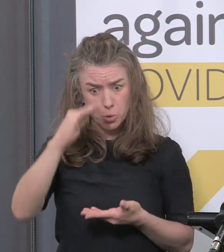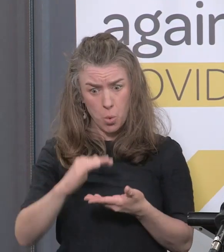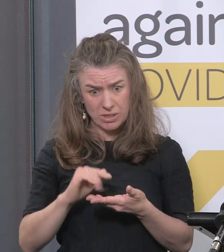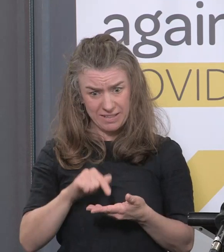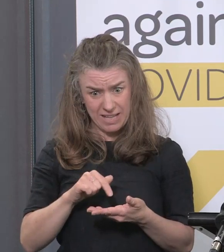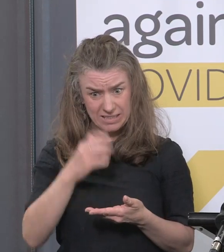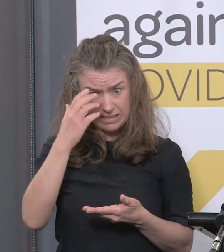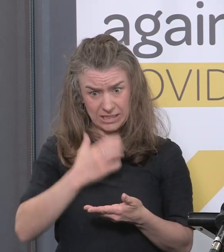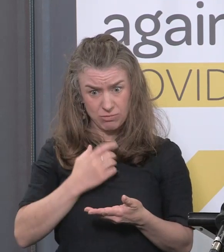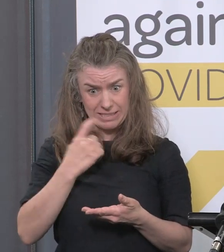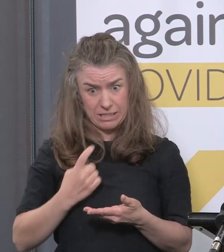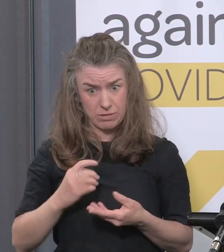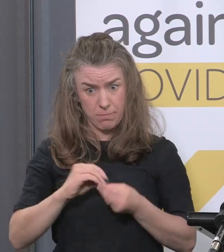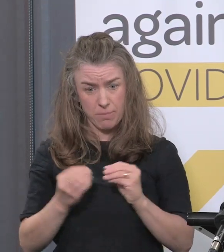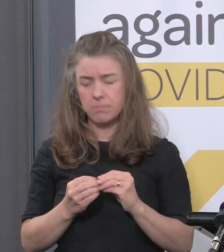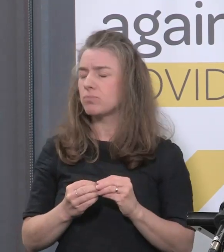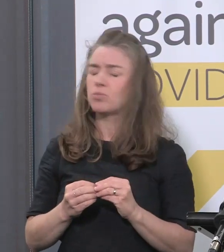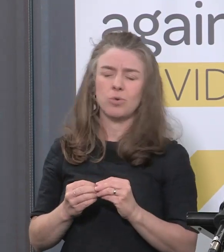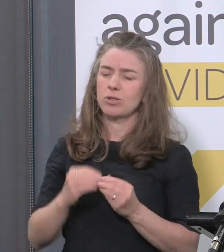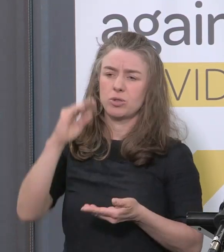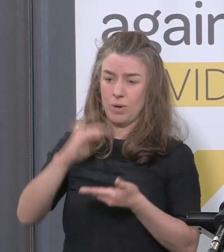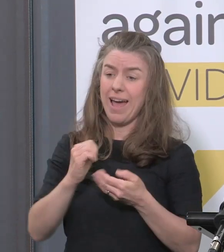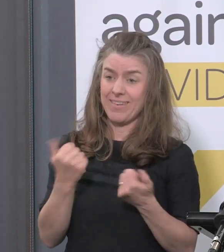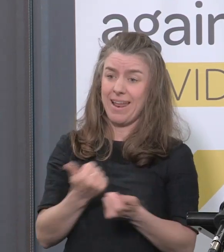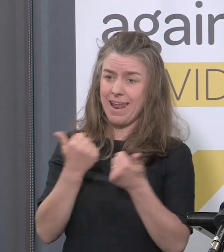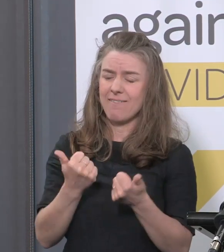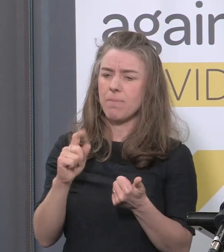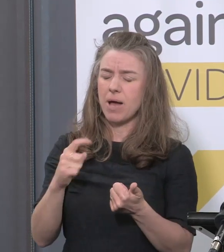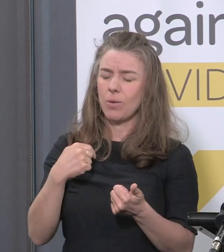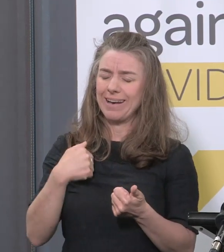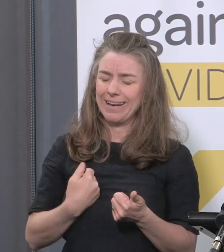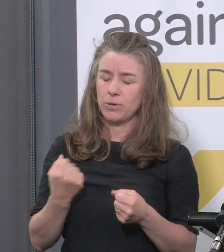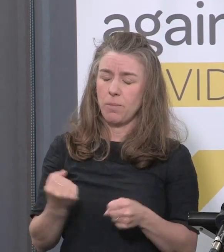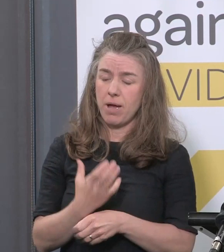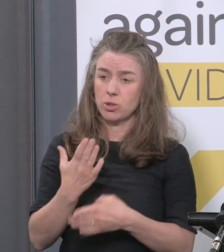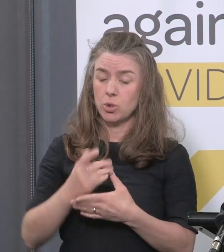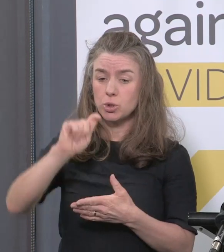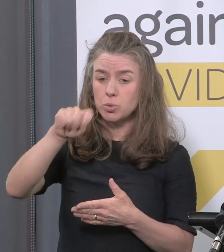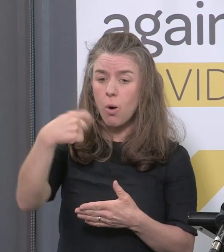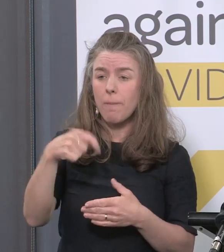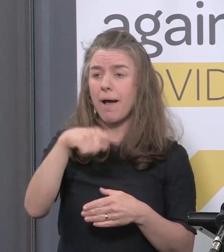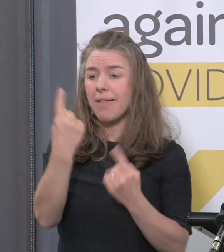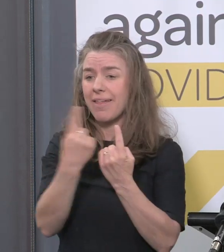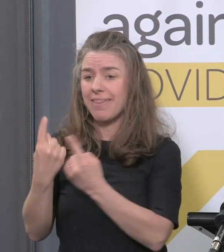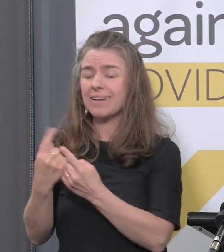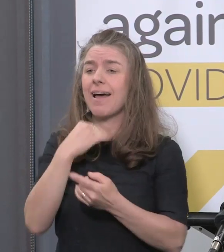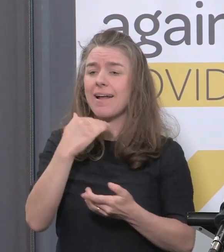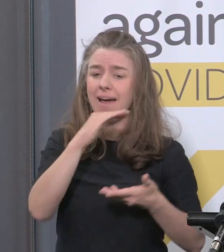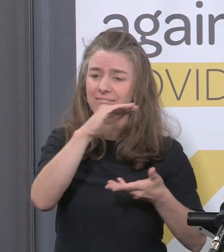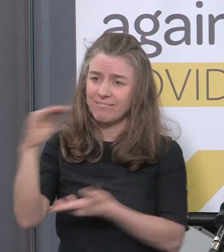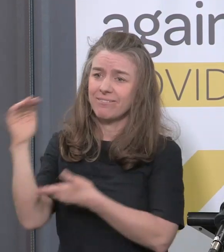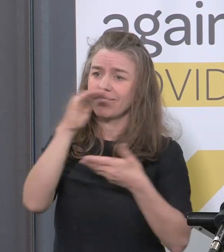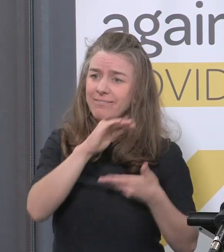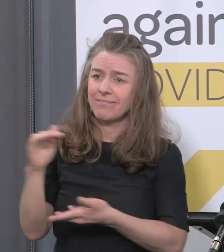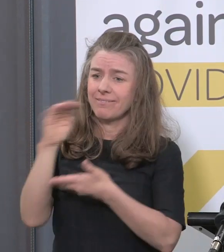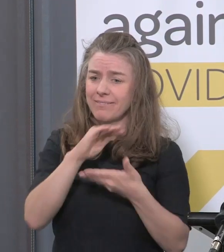don't have a shortage of swabs at the moment. We're just making sure that we can continue to have both the swabs and other supplies needed to keep testing everybody